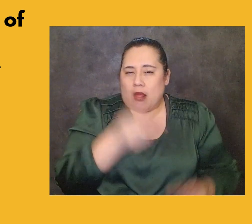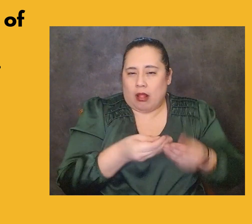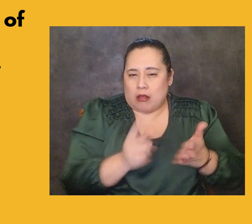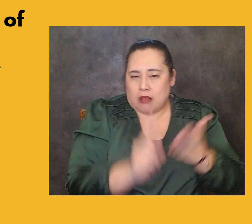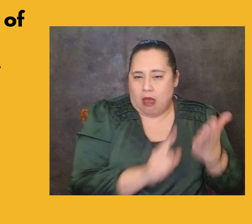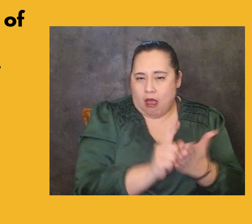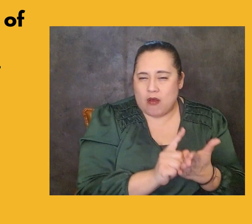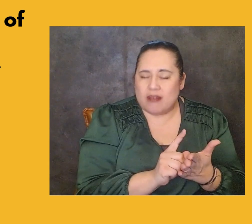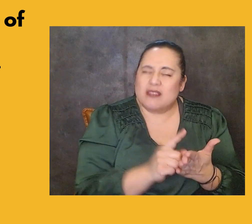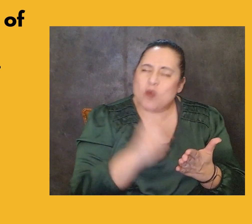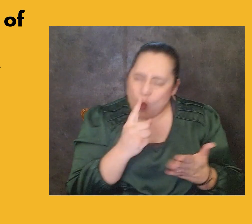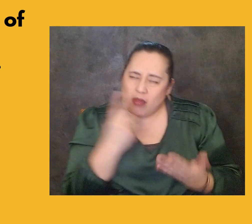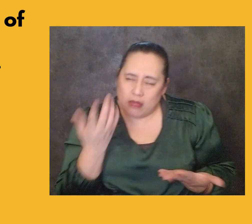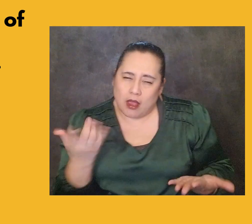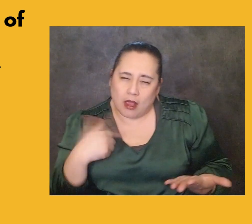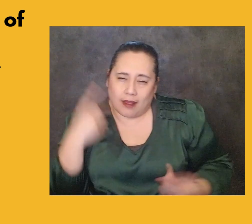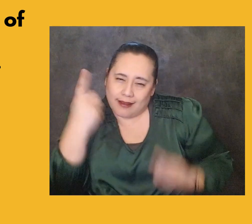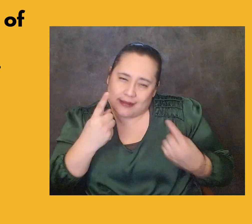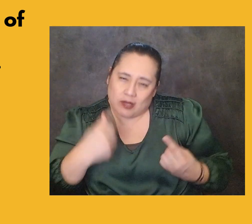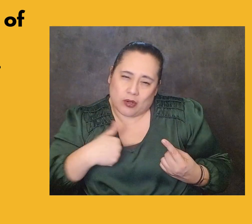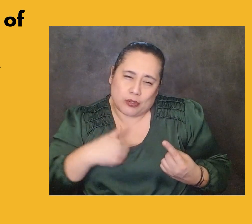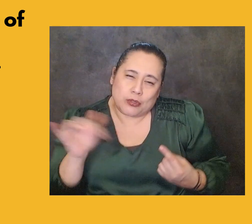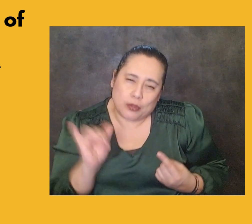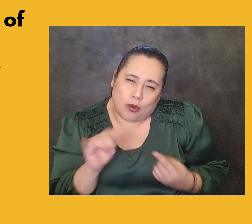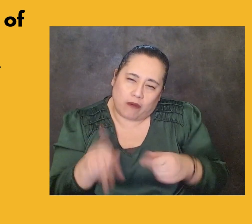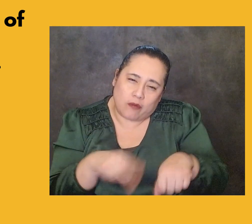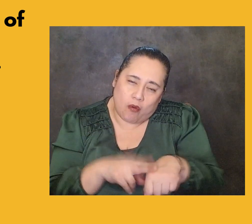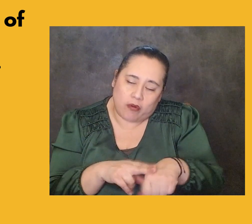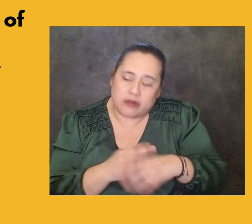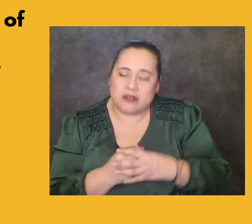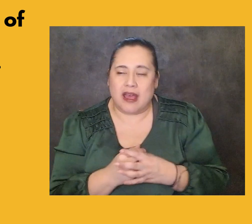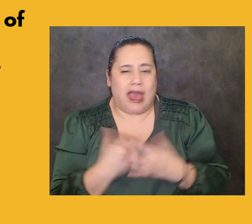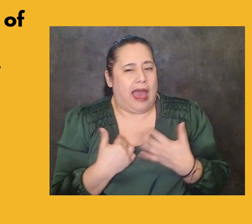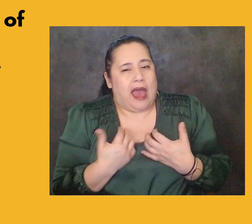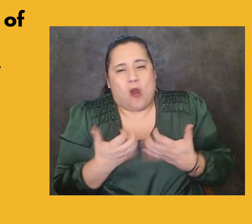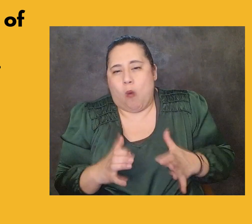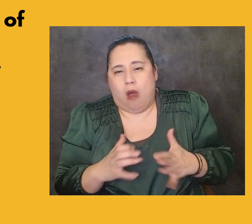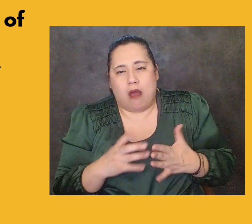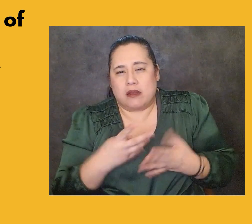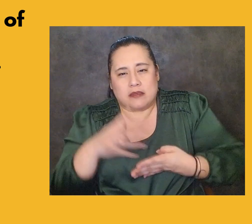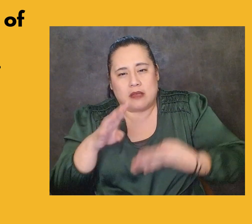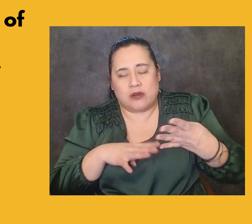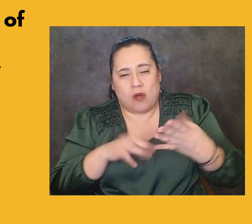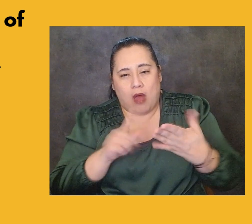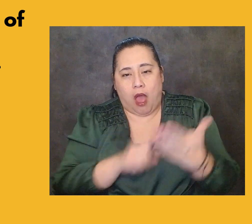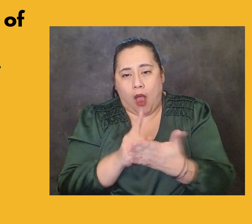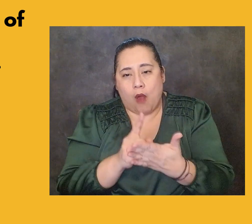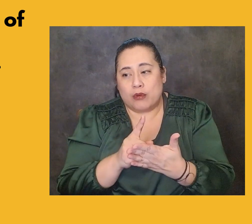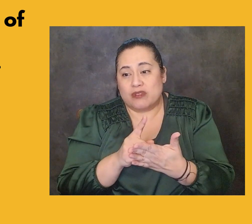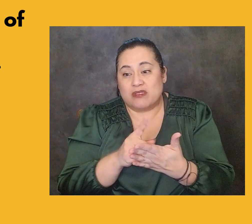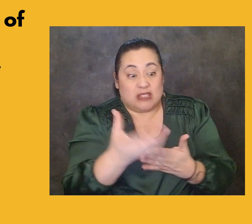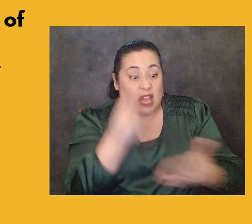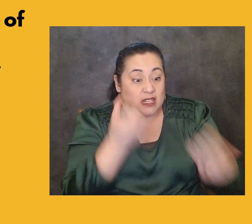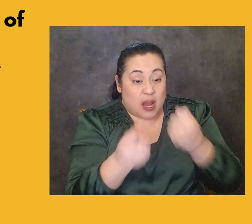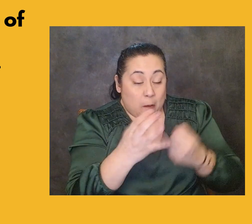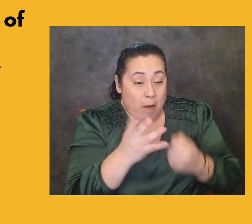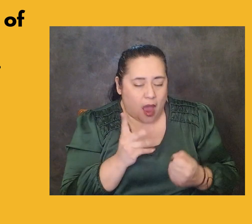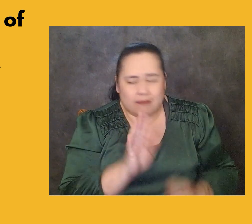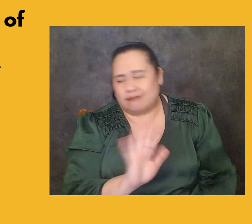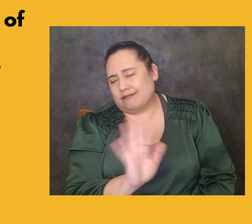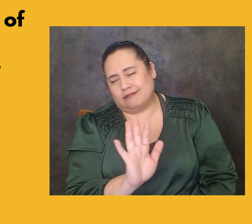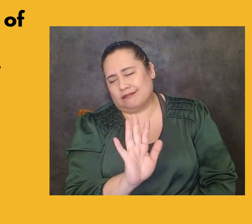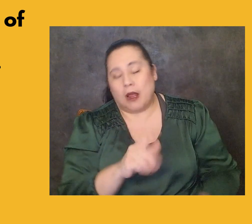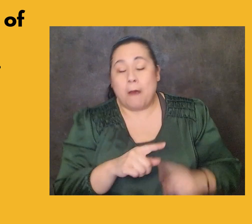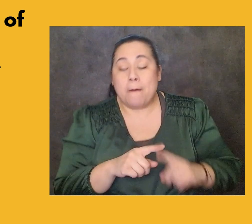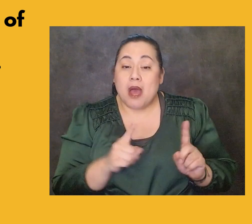hours, although that is a consideration too, of course. I don't want to schedule you hours and take them back.